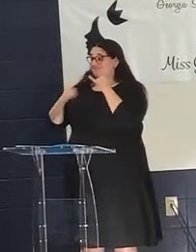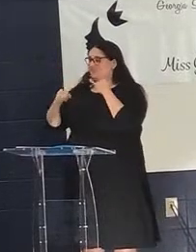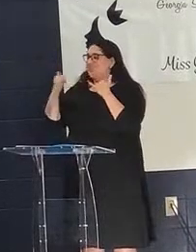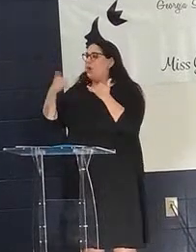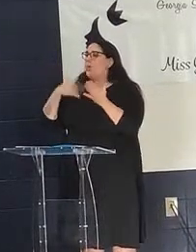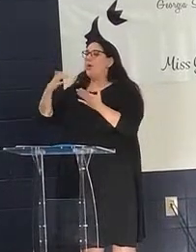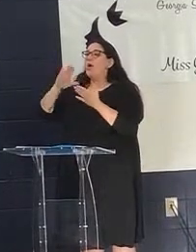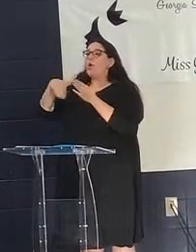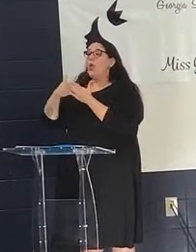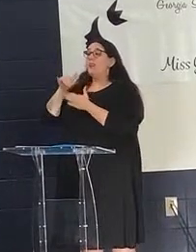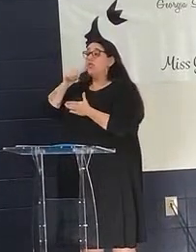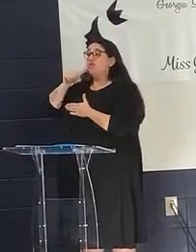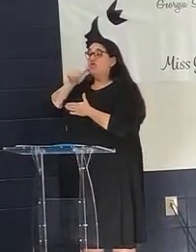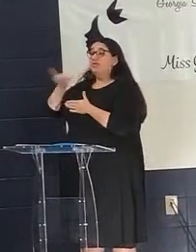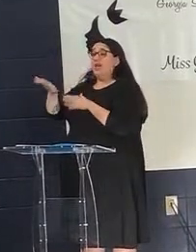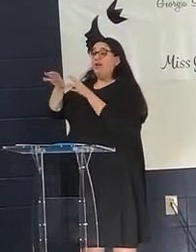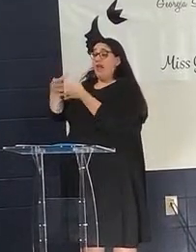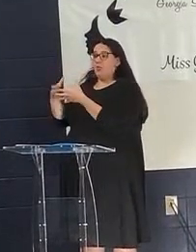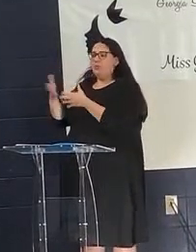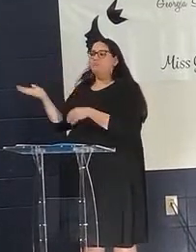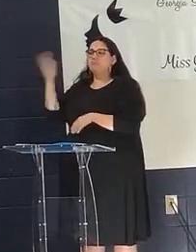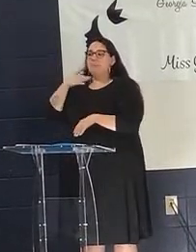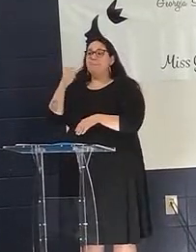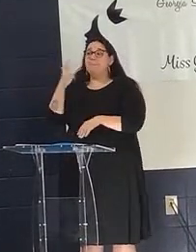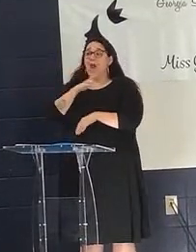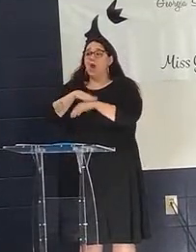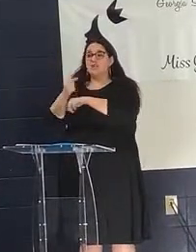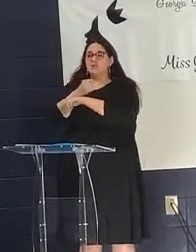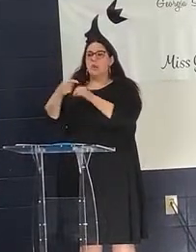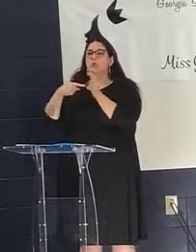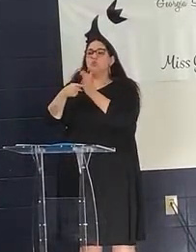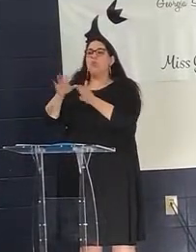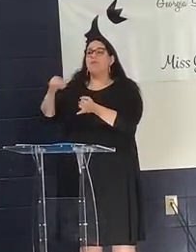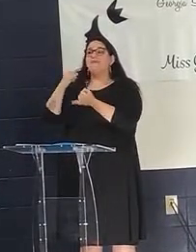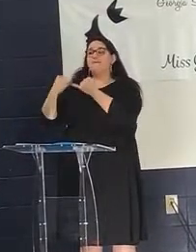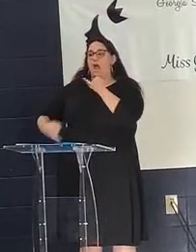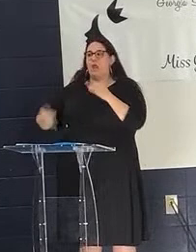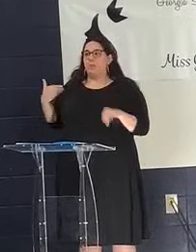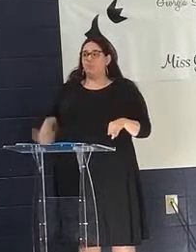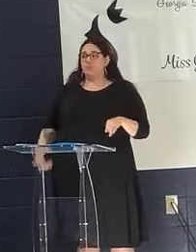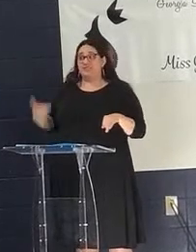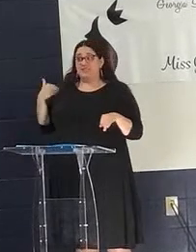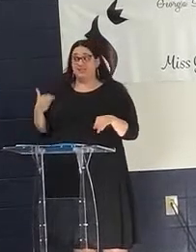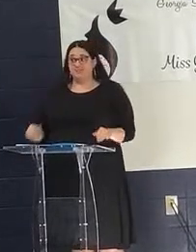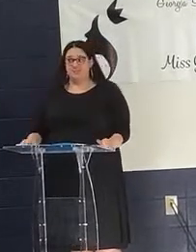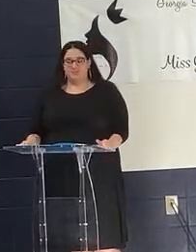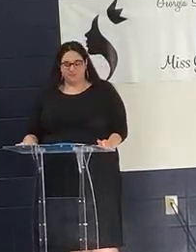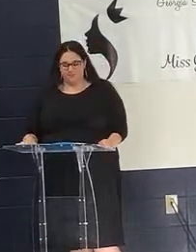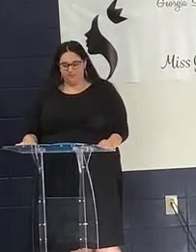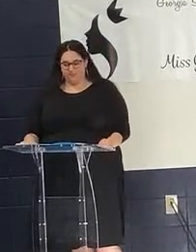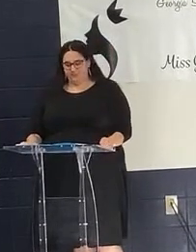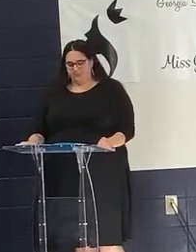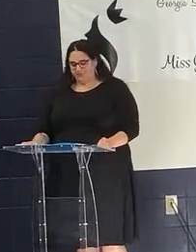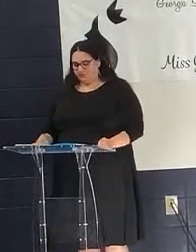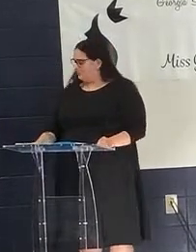Perfect. That ends that particular category, so we'll bring all the girls from that category back on stage for a final presentation.